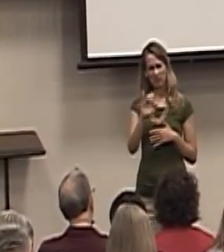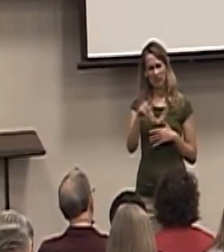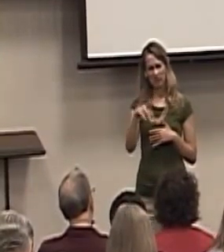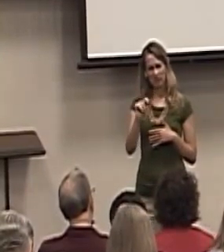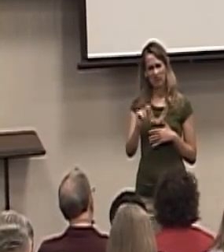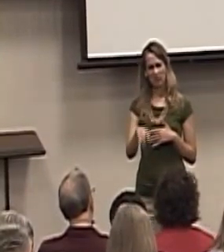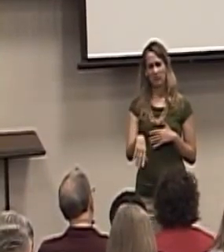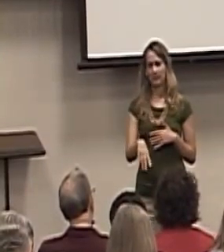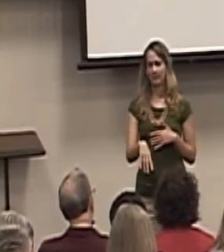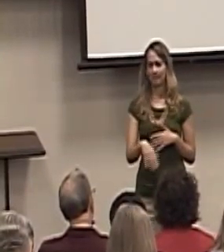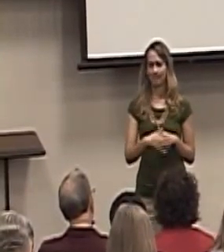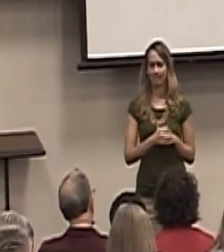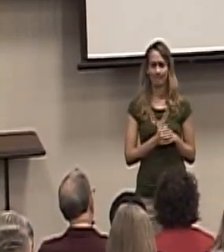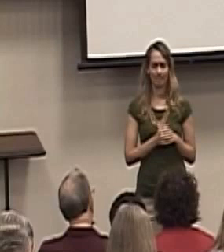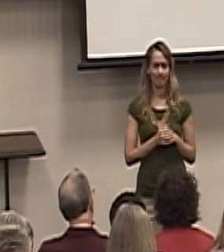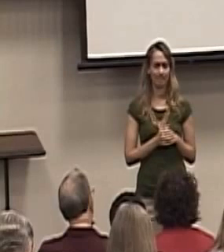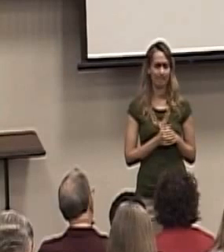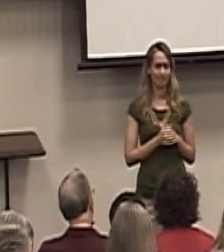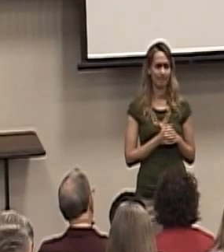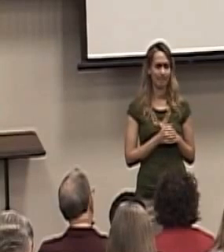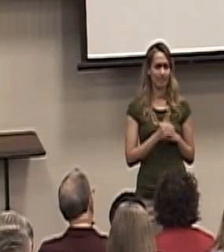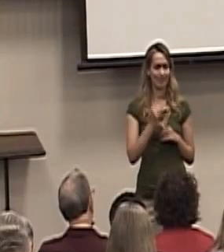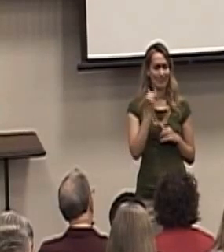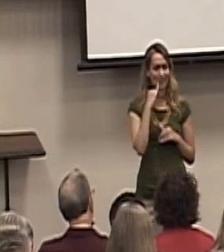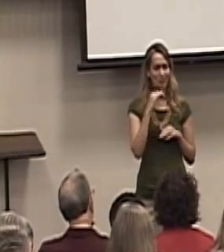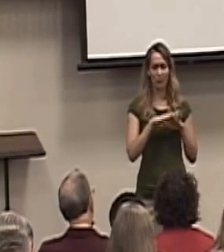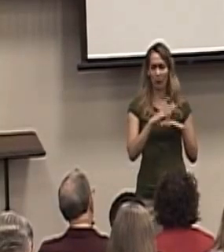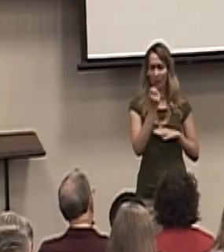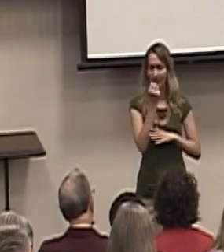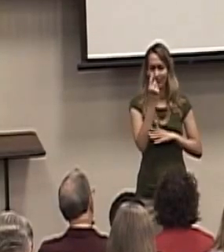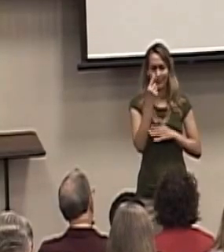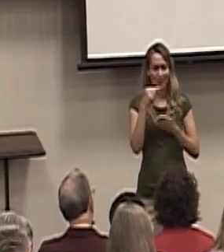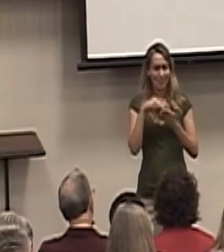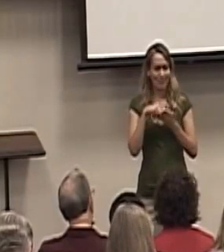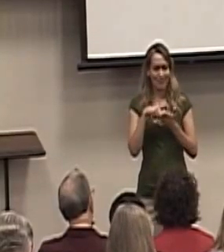are nigh to worthless if we don't get this basic one.